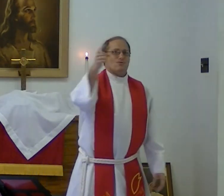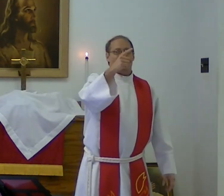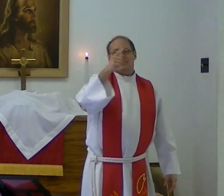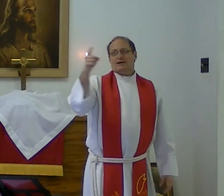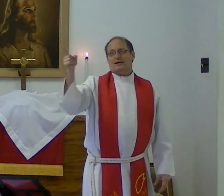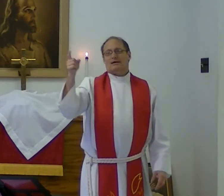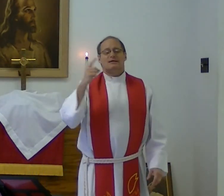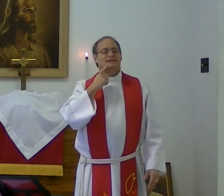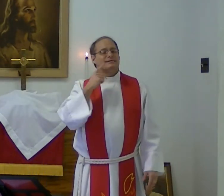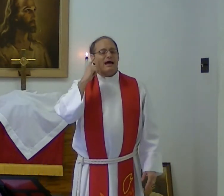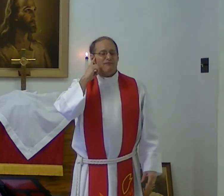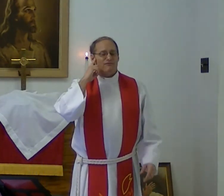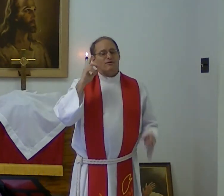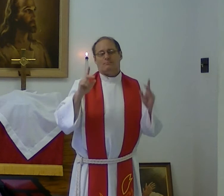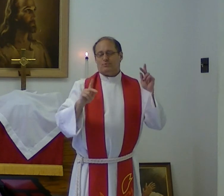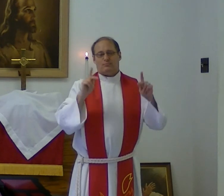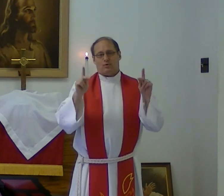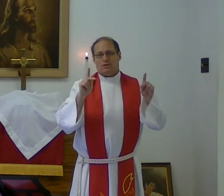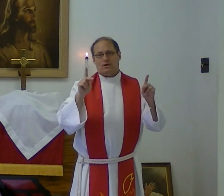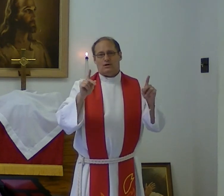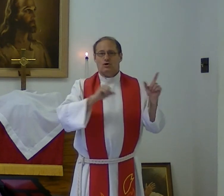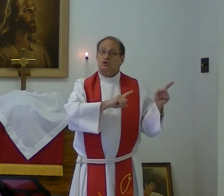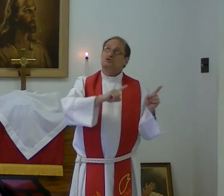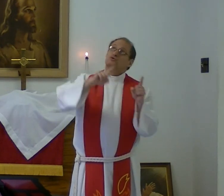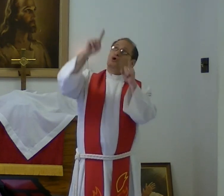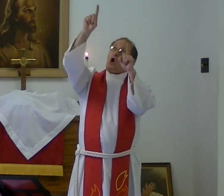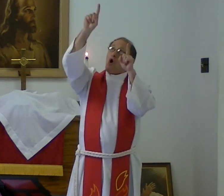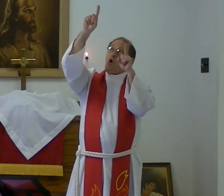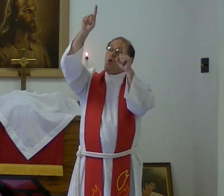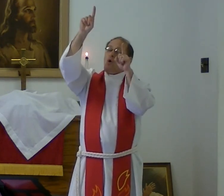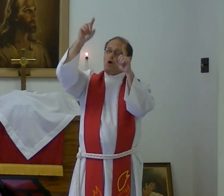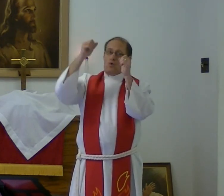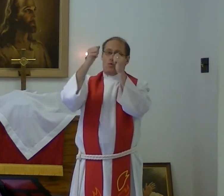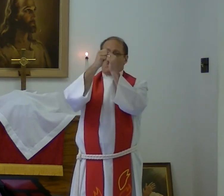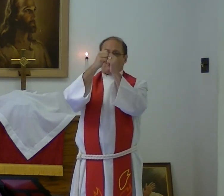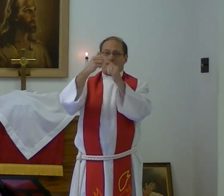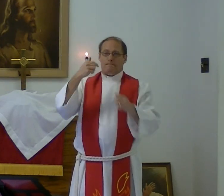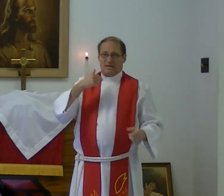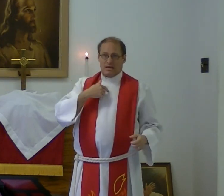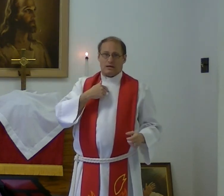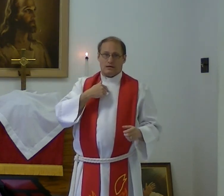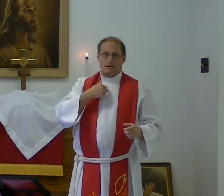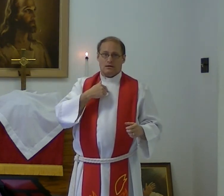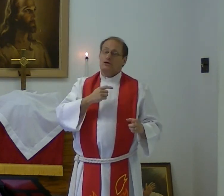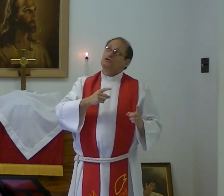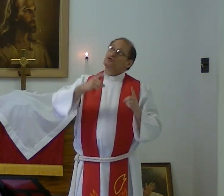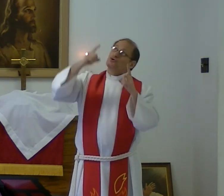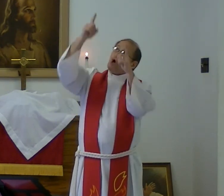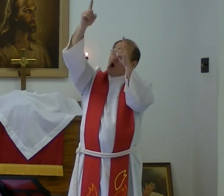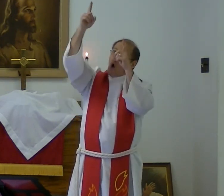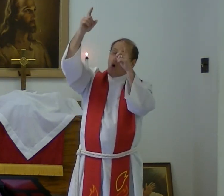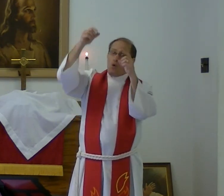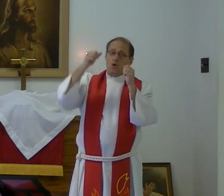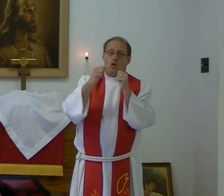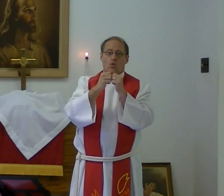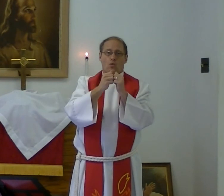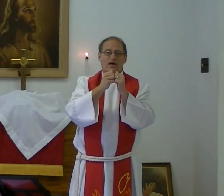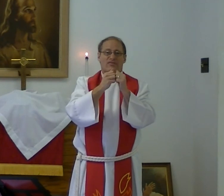deaf people to go with me. To go with